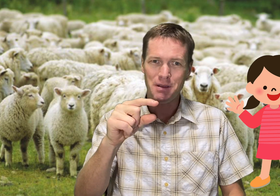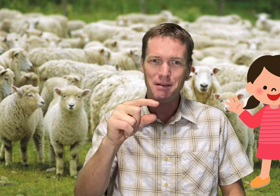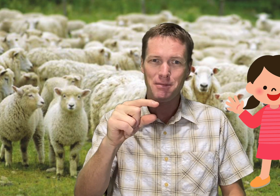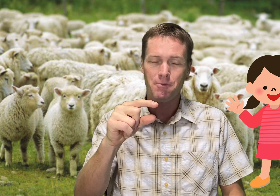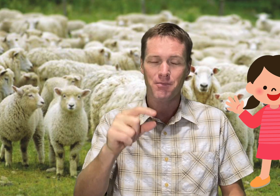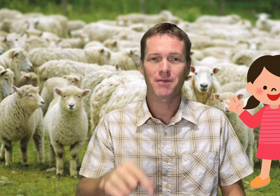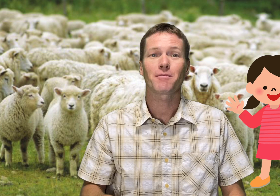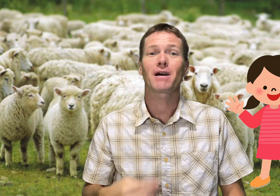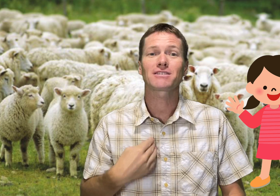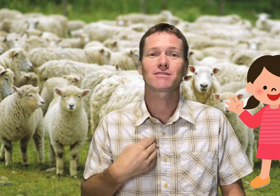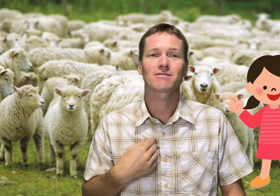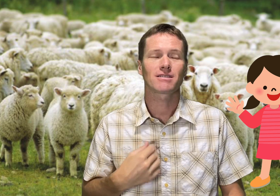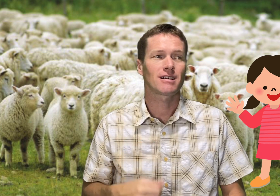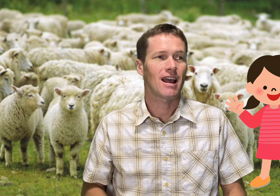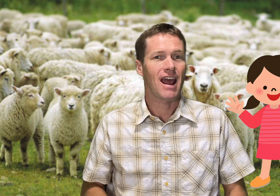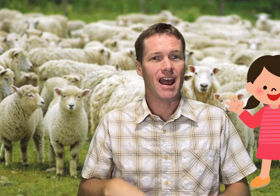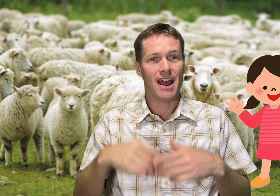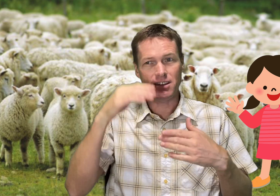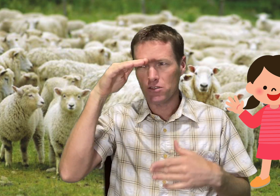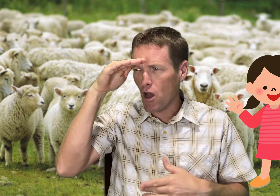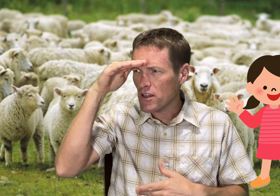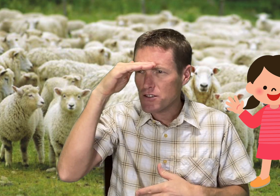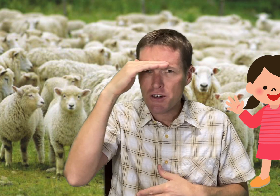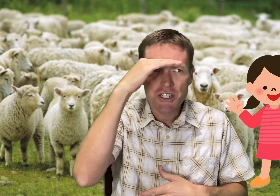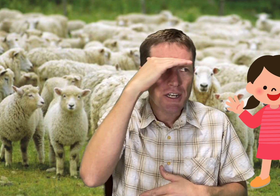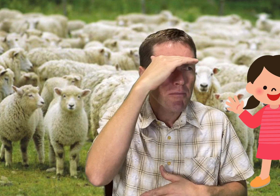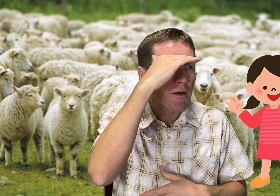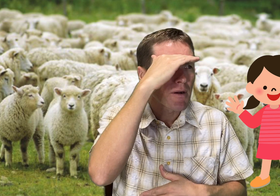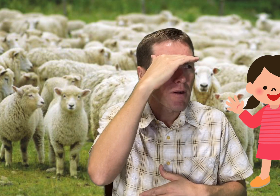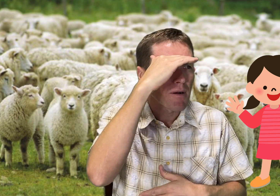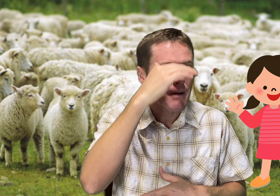Peep, my turn, has lost her sheep